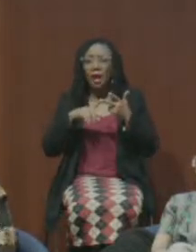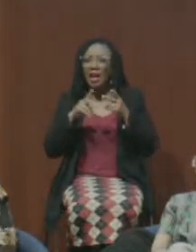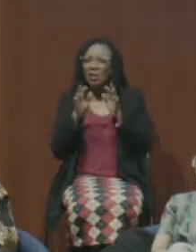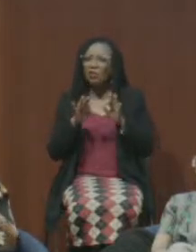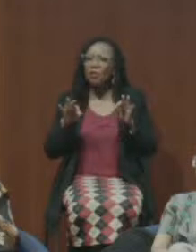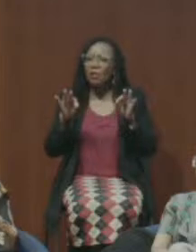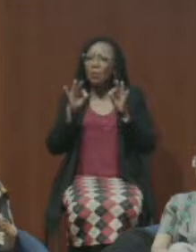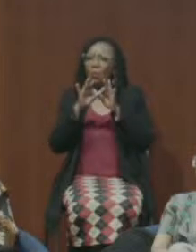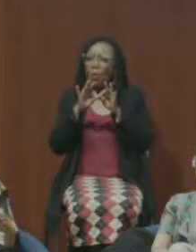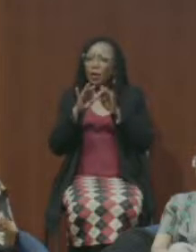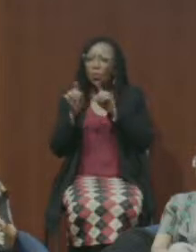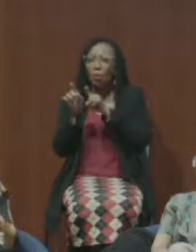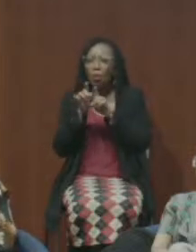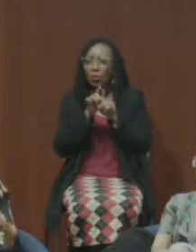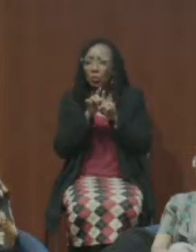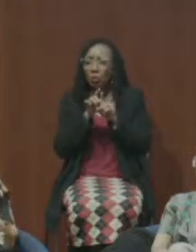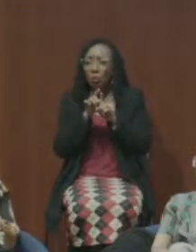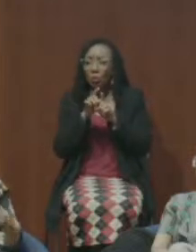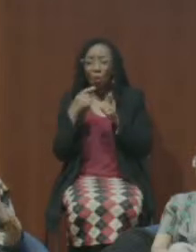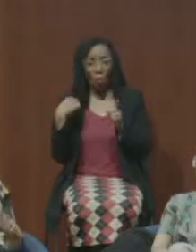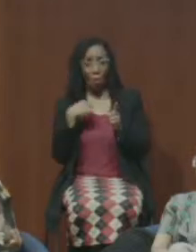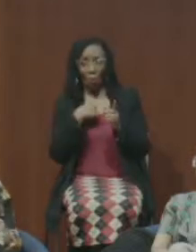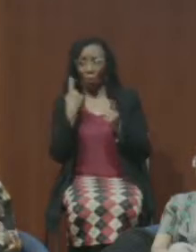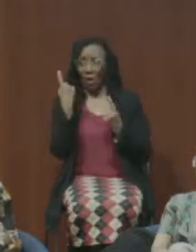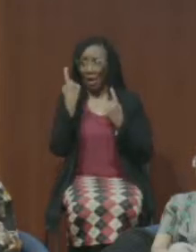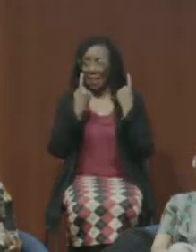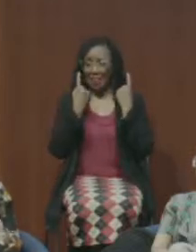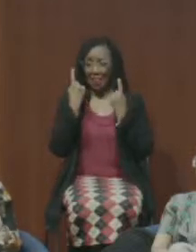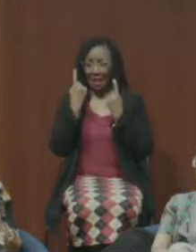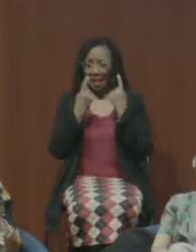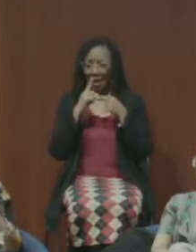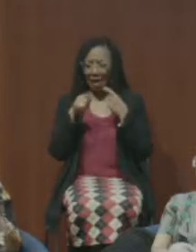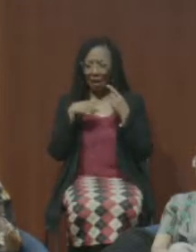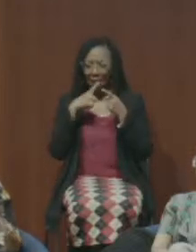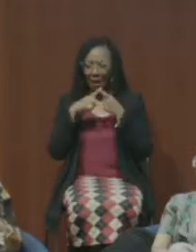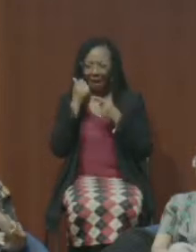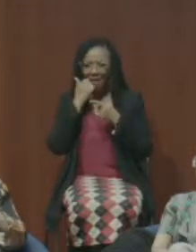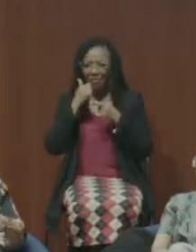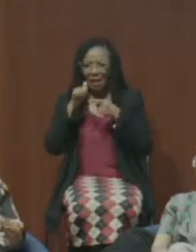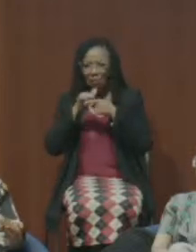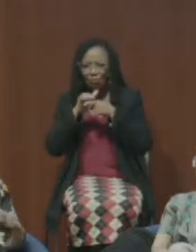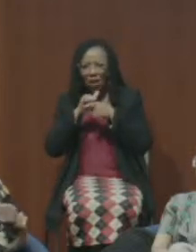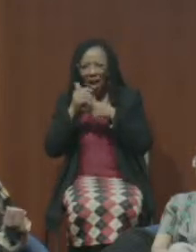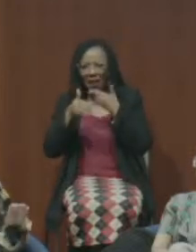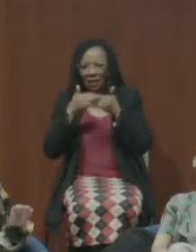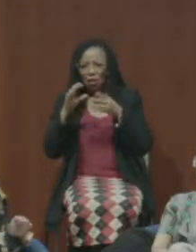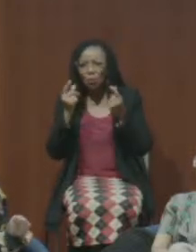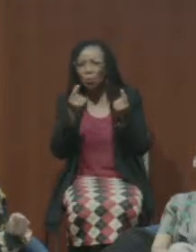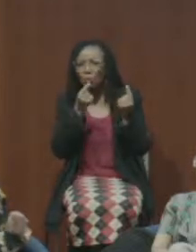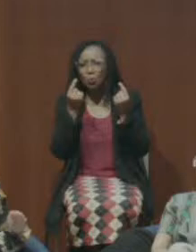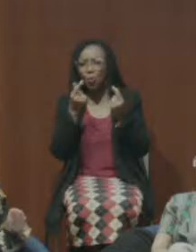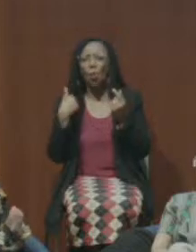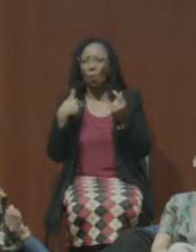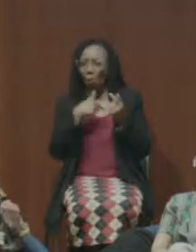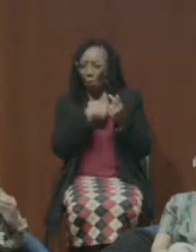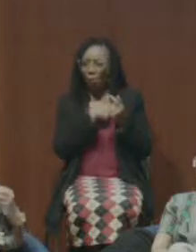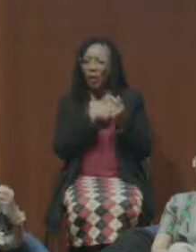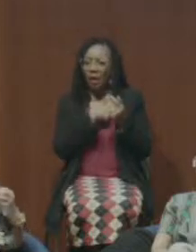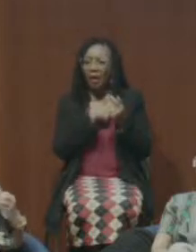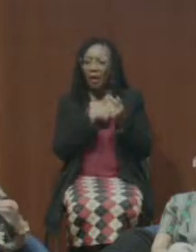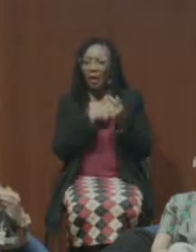important angle is that when we think about care practices, we are all equipped to